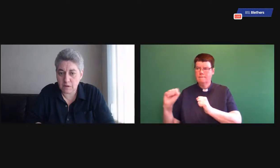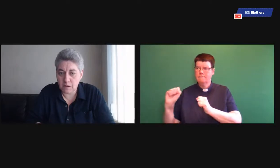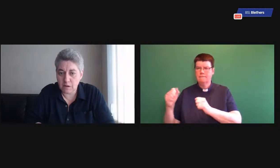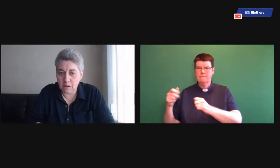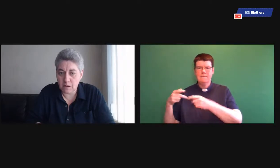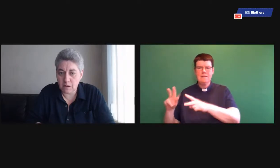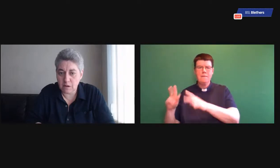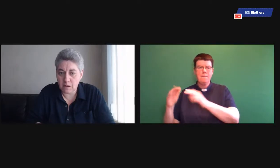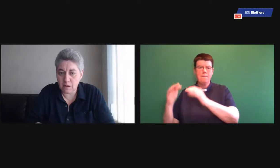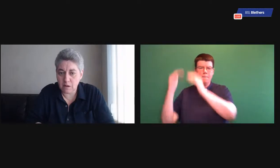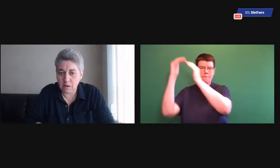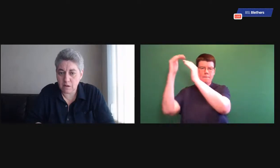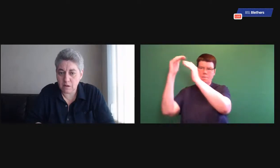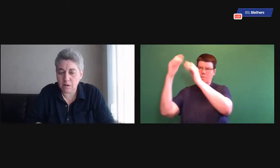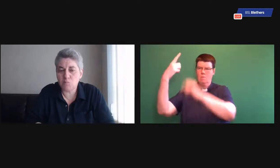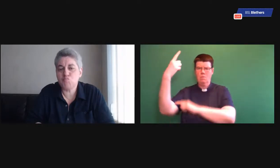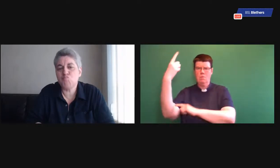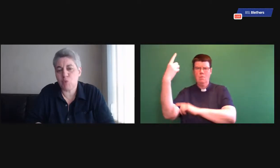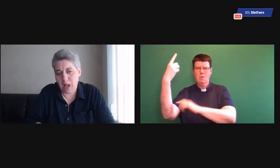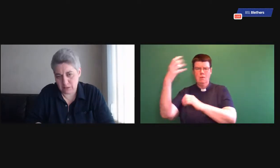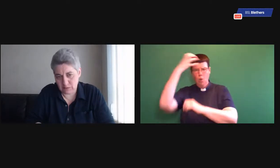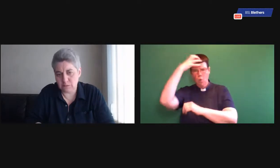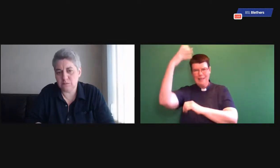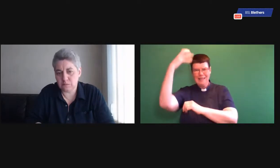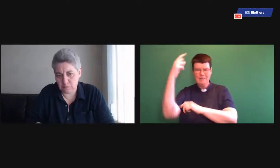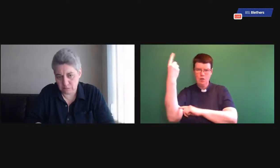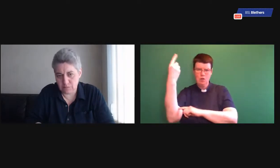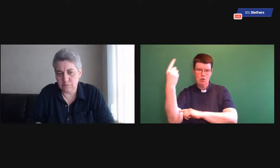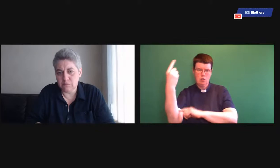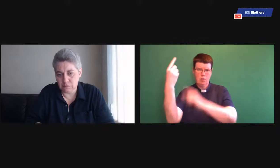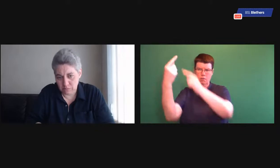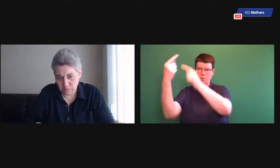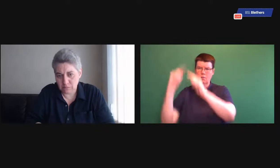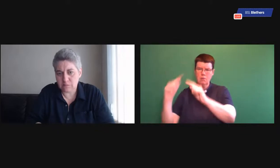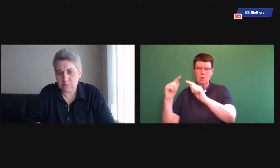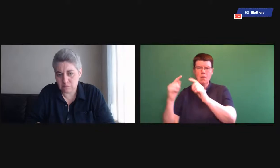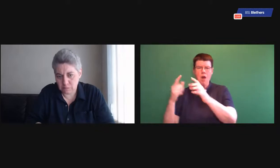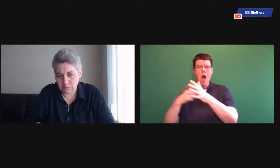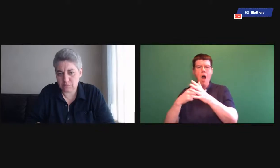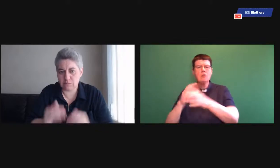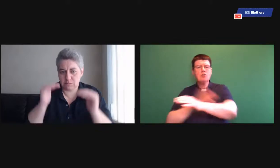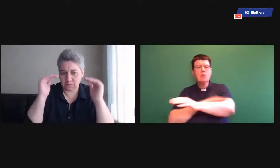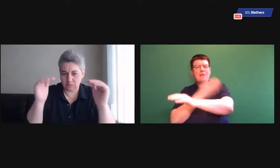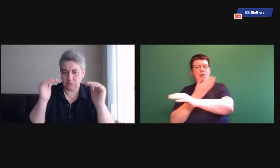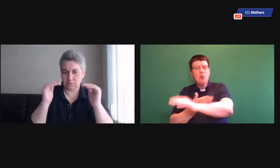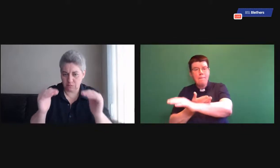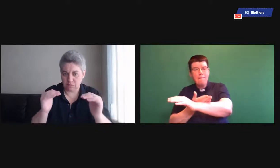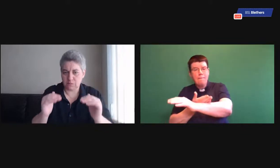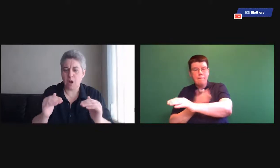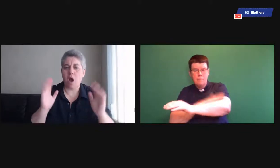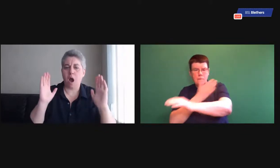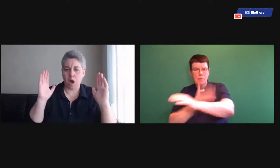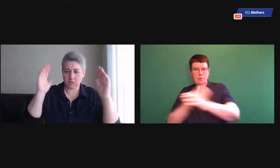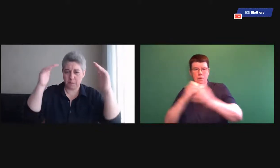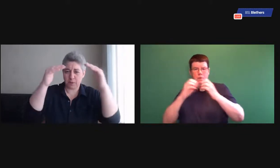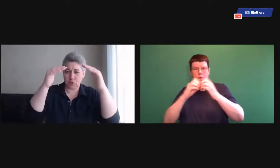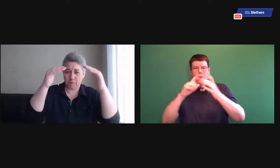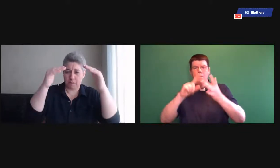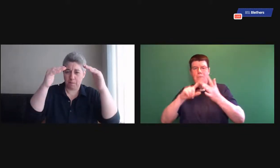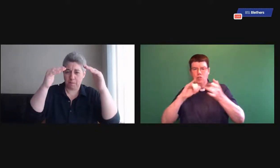England, and they have their own way of doing things. They have their own hierarchy. So the Queen is the head of the